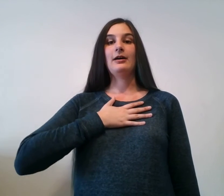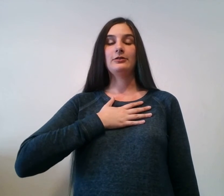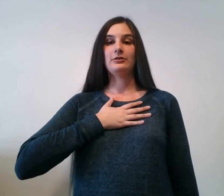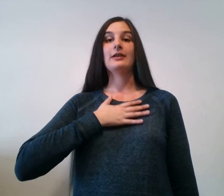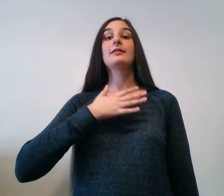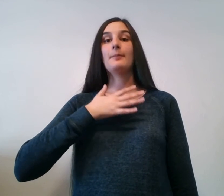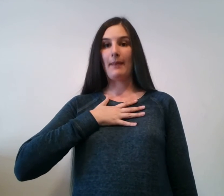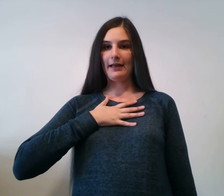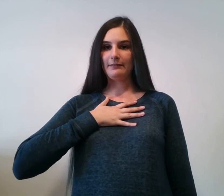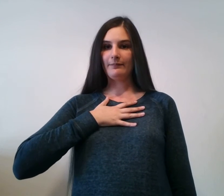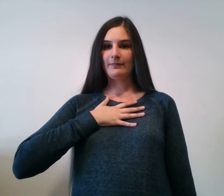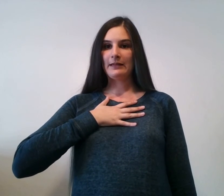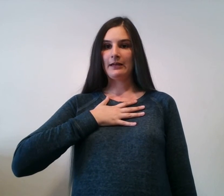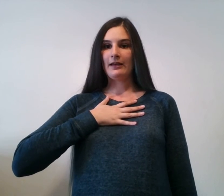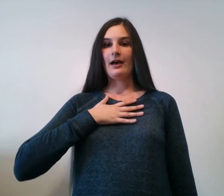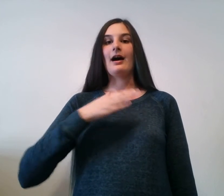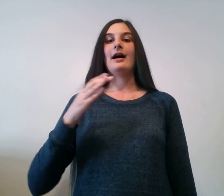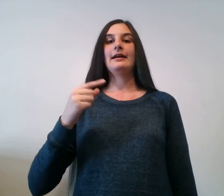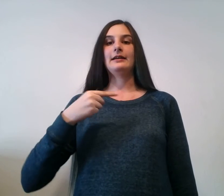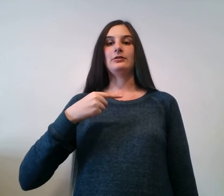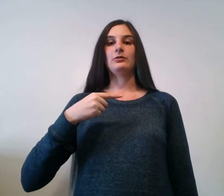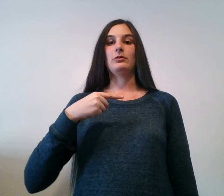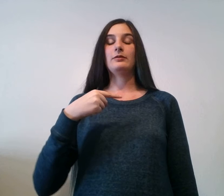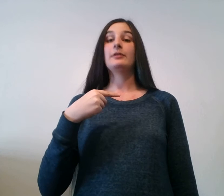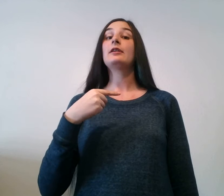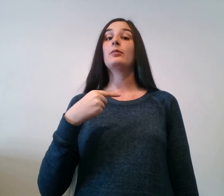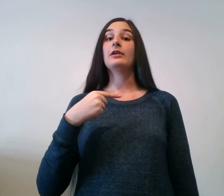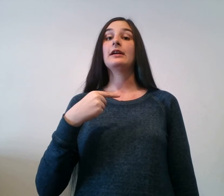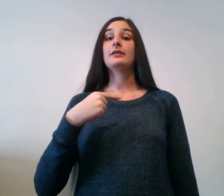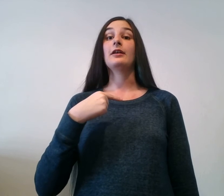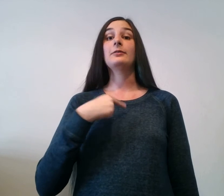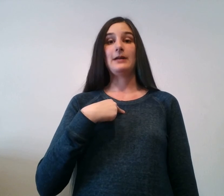your chest, my. I is just one finger pointing at yourself, I.